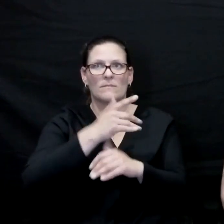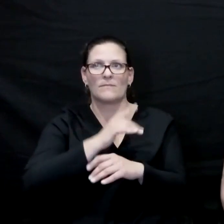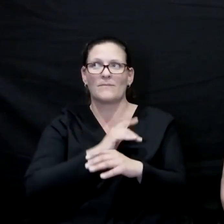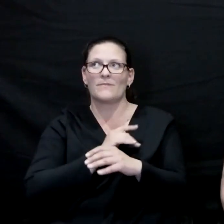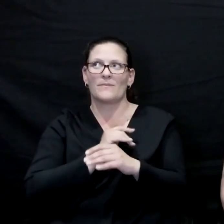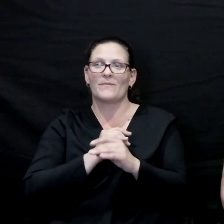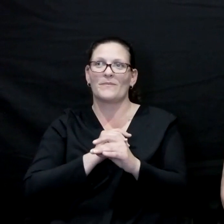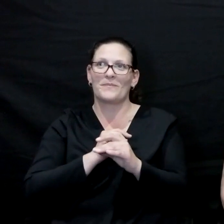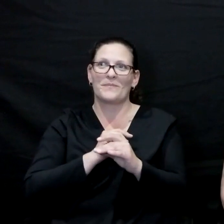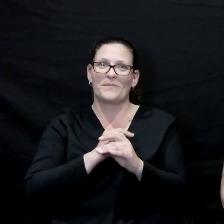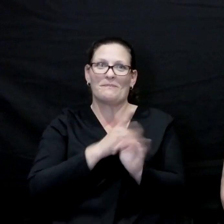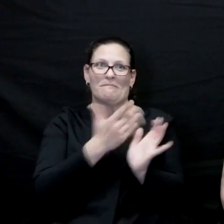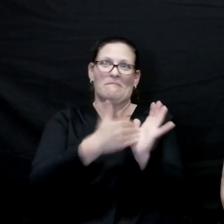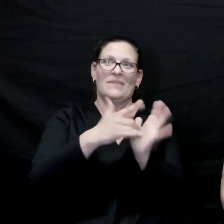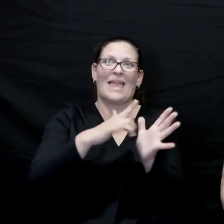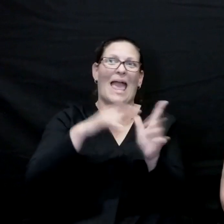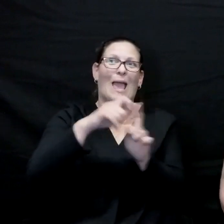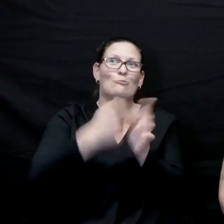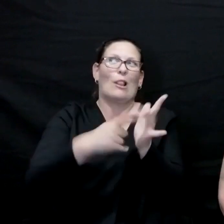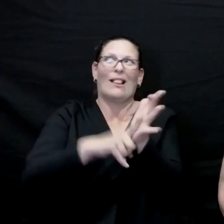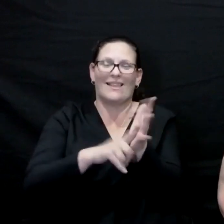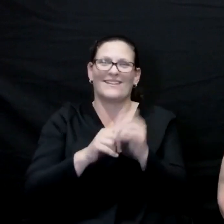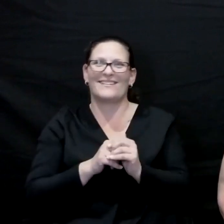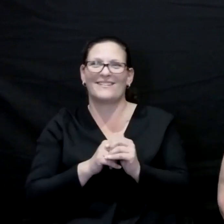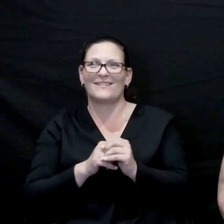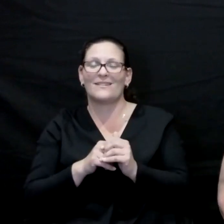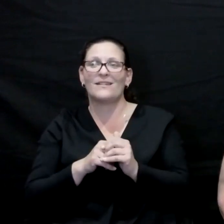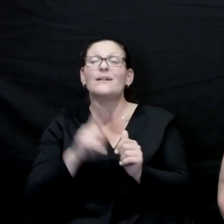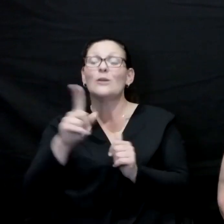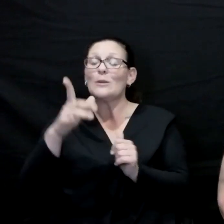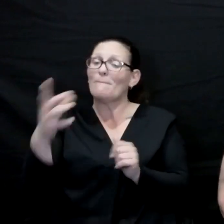Now, you need to put this in writing